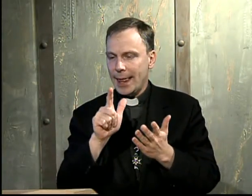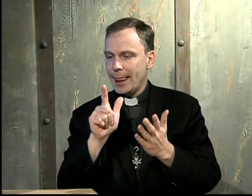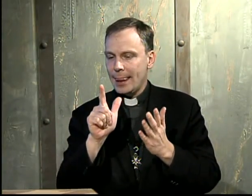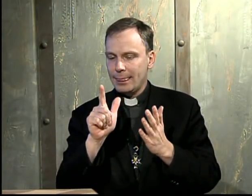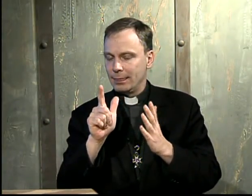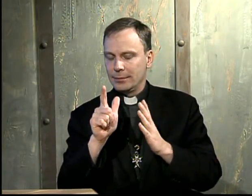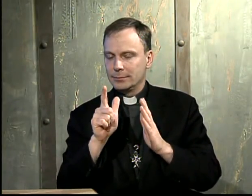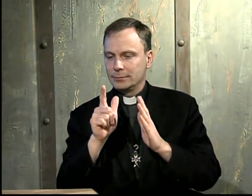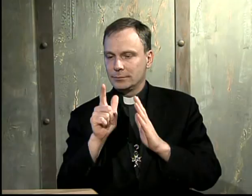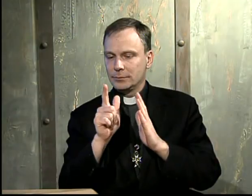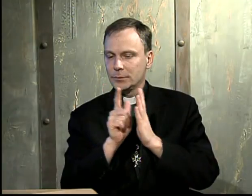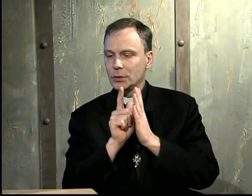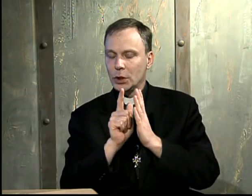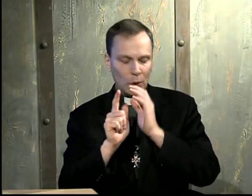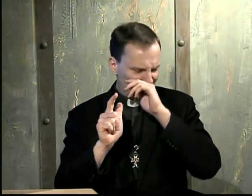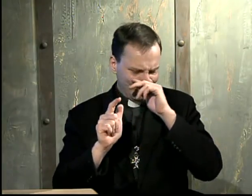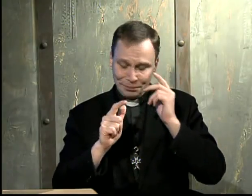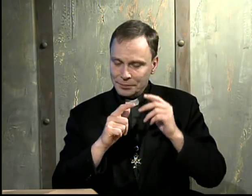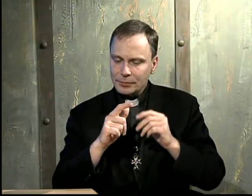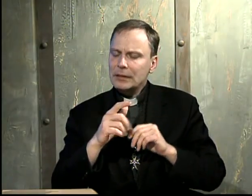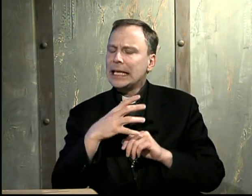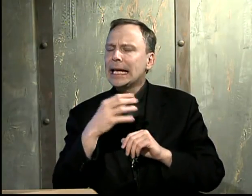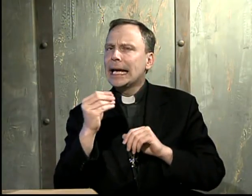It was clearly not a fair law.